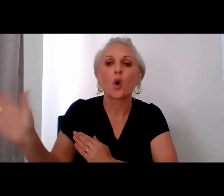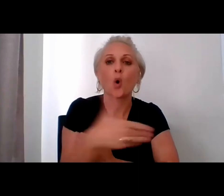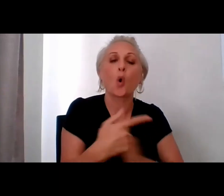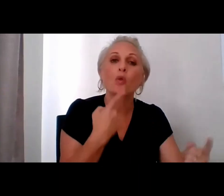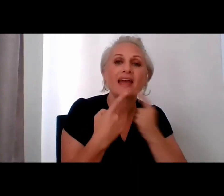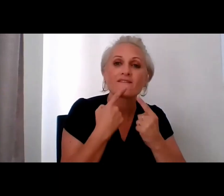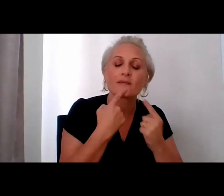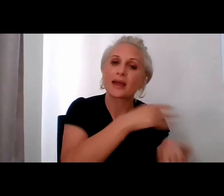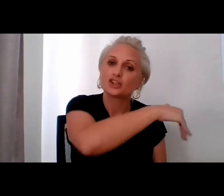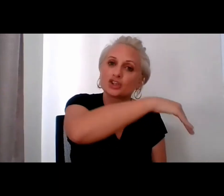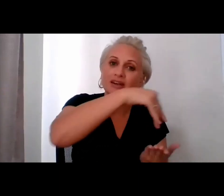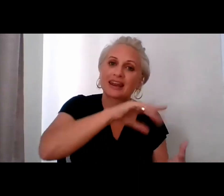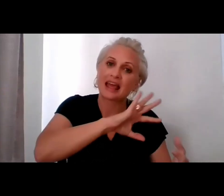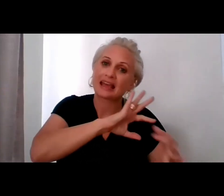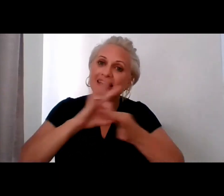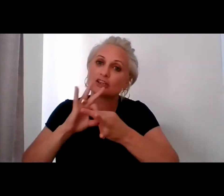your goals.